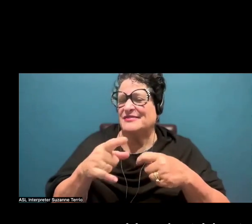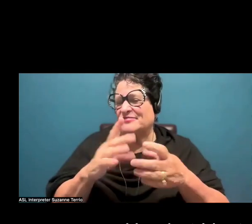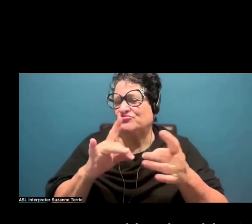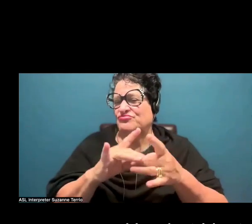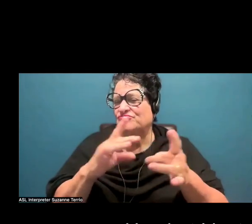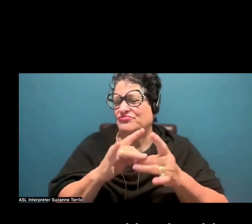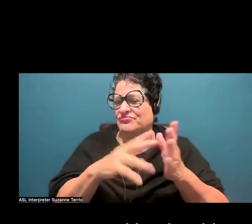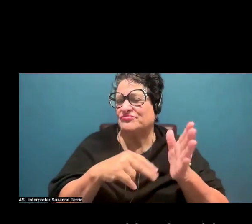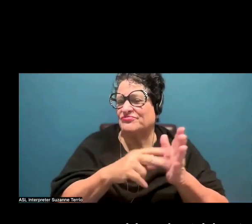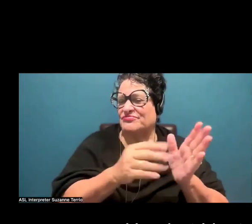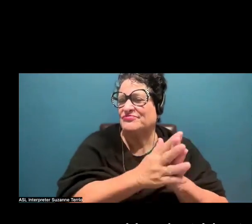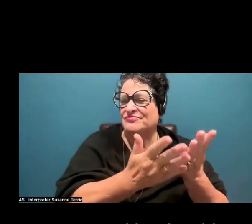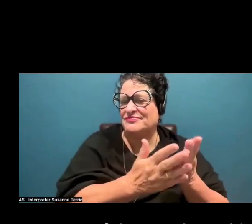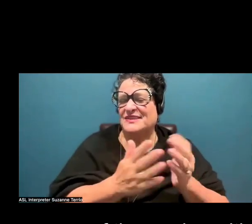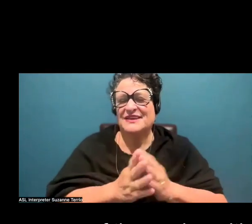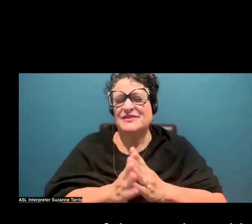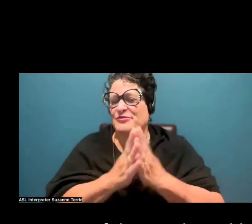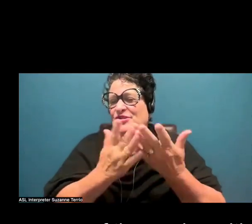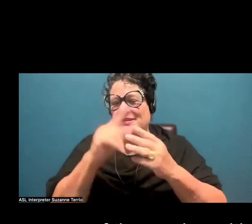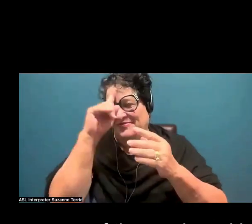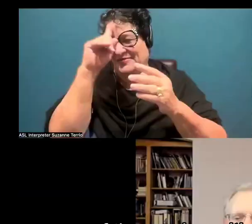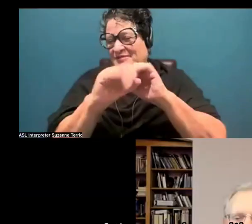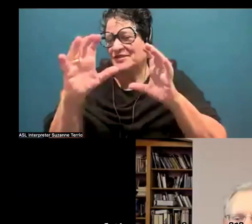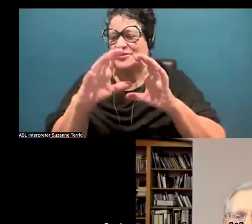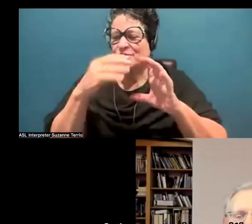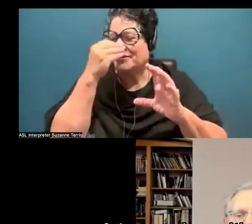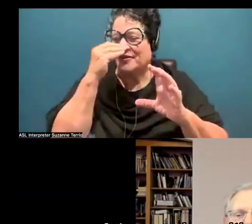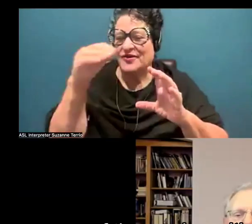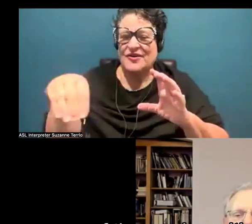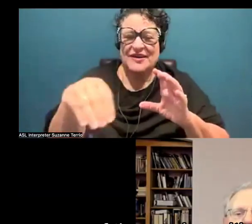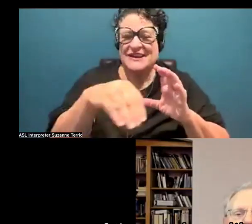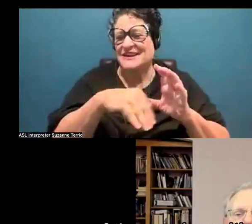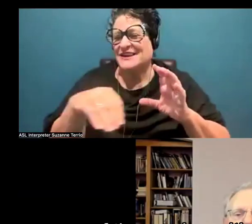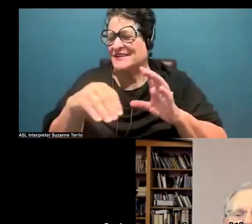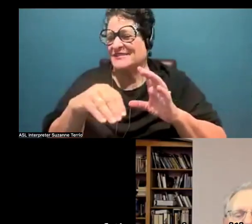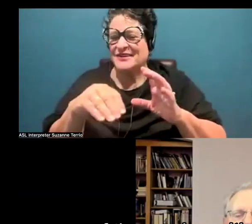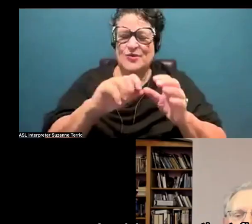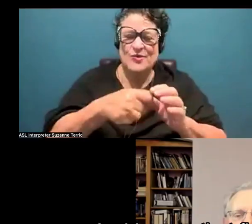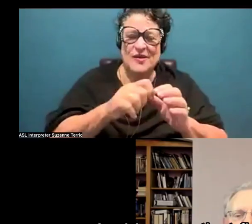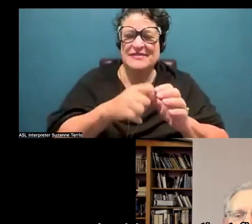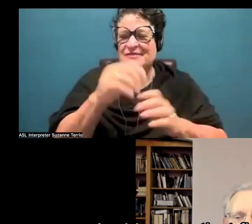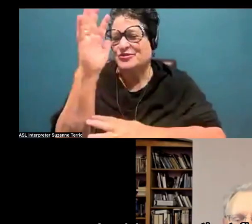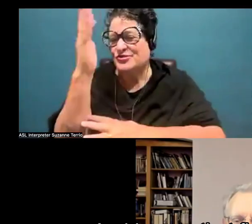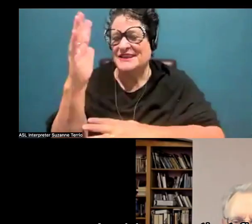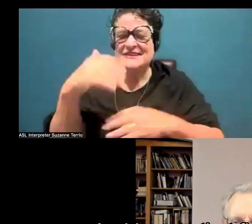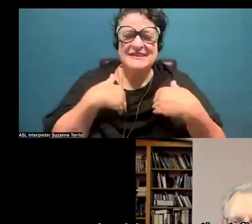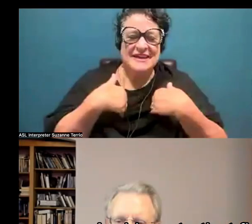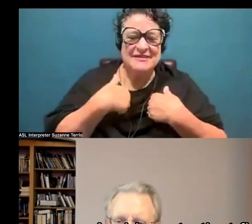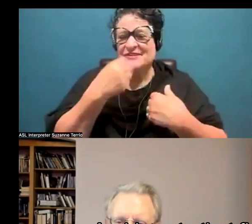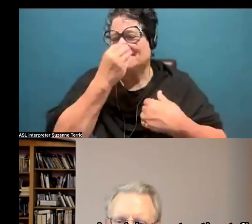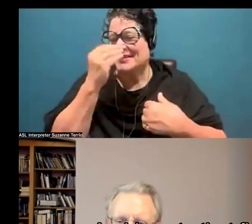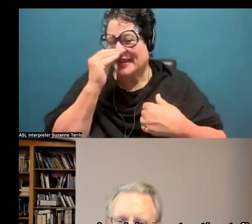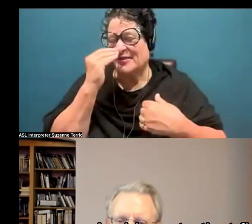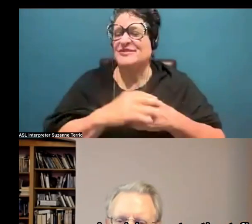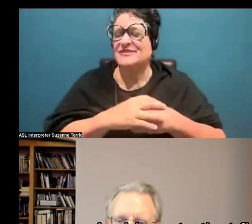first thing I thought of for this book was the image of the garden with all of the like wind up trees and animals and flowers. And I